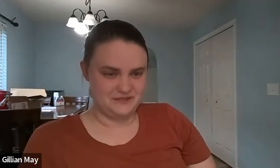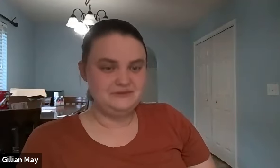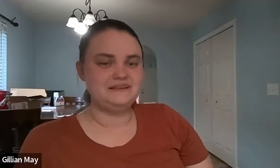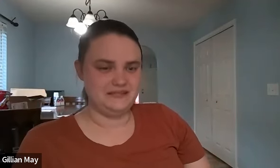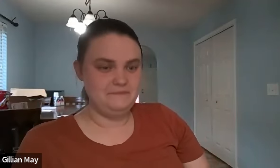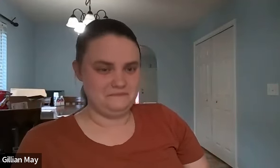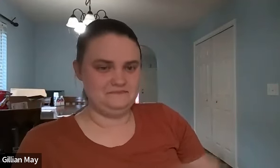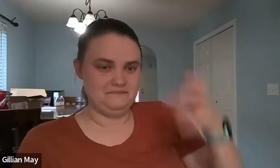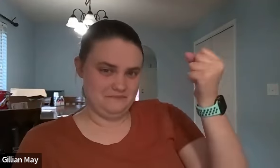Milk. Yep. Milk.